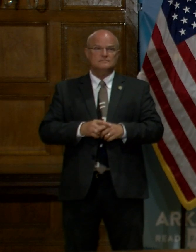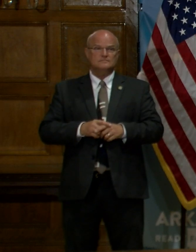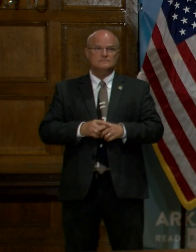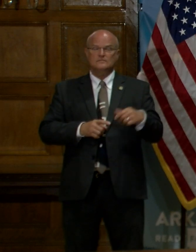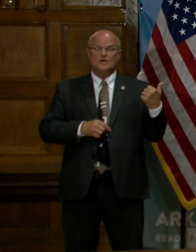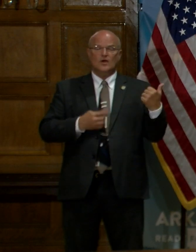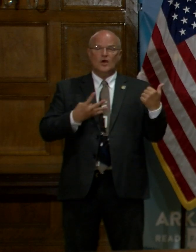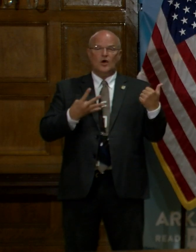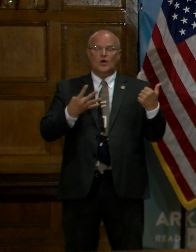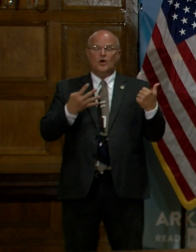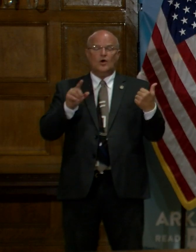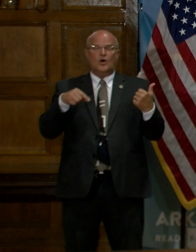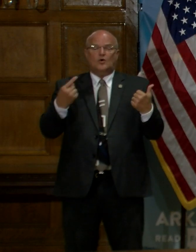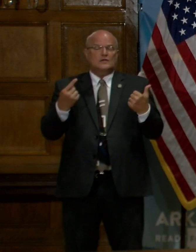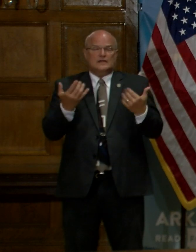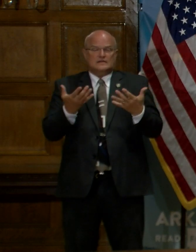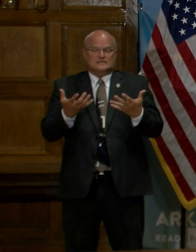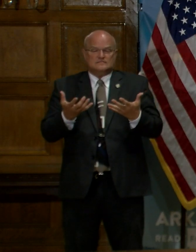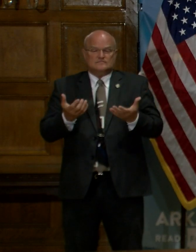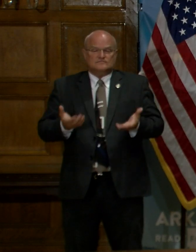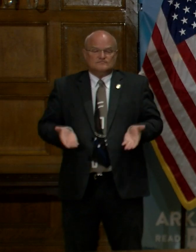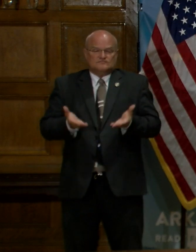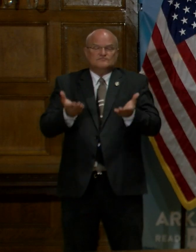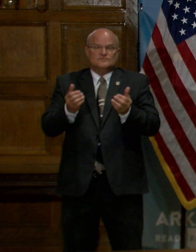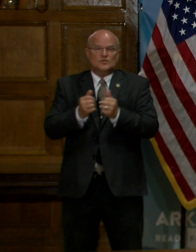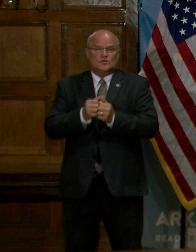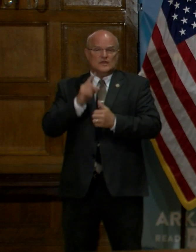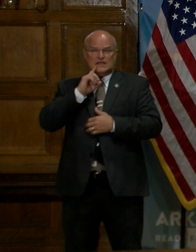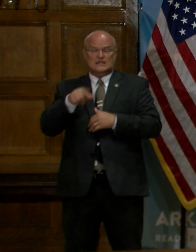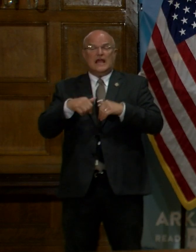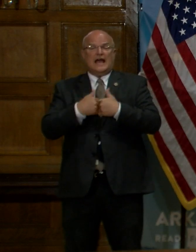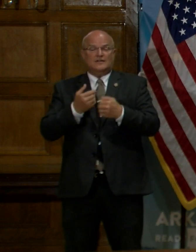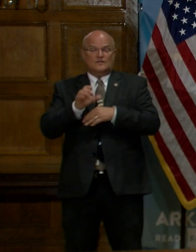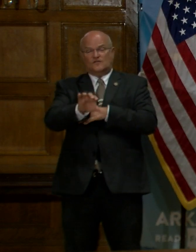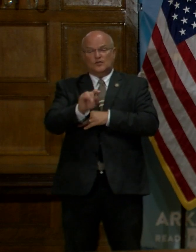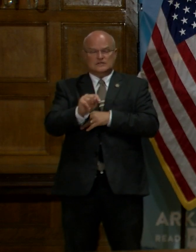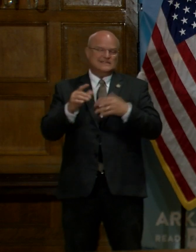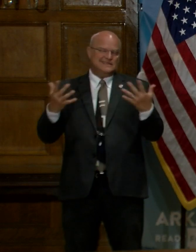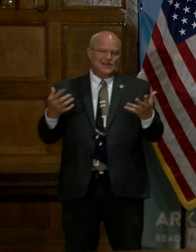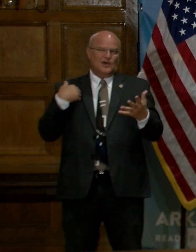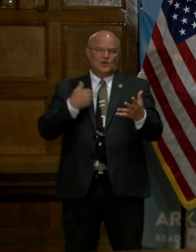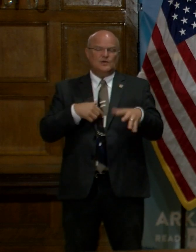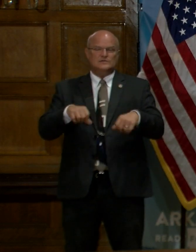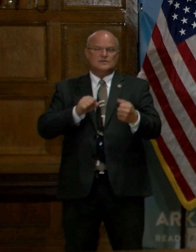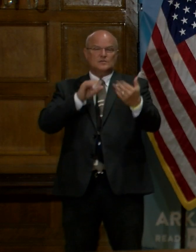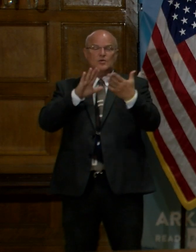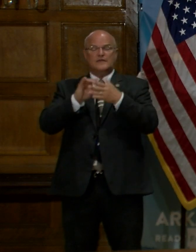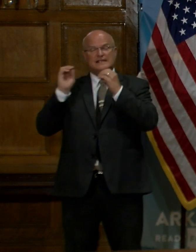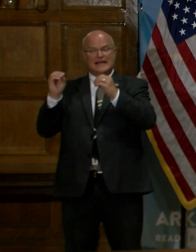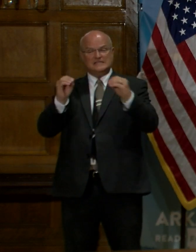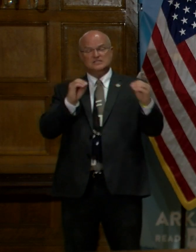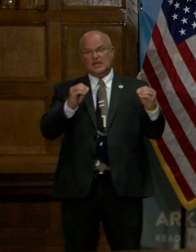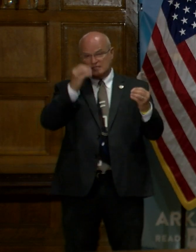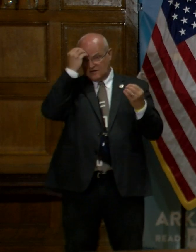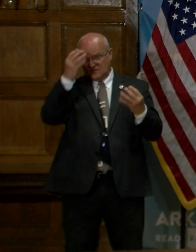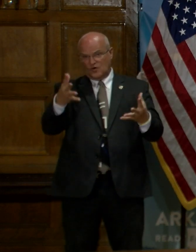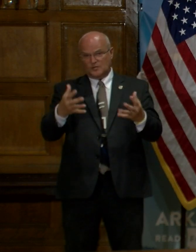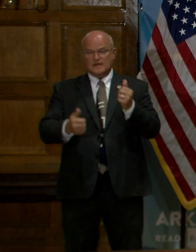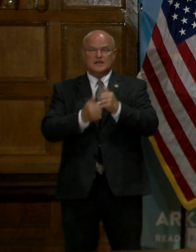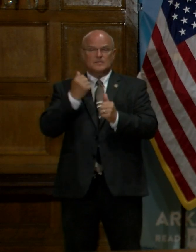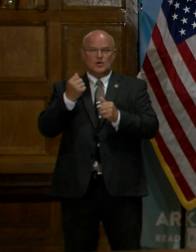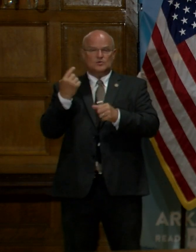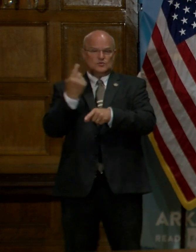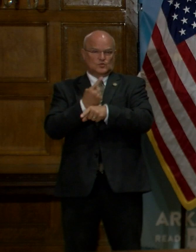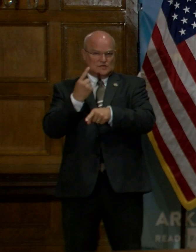There's no enforcement mechanism, which is kind of part of the issue we've been having, is how to enforce it. So we took the approach that educating and informing is the